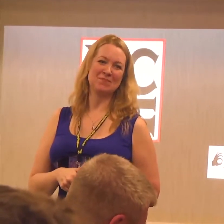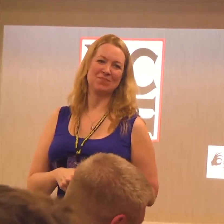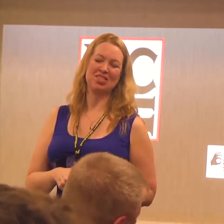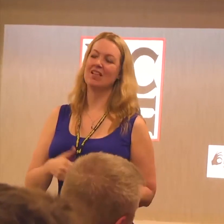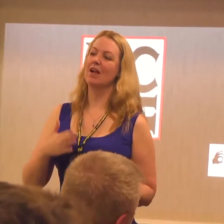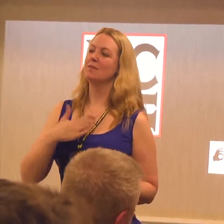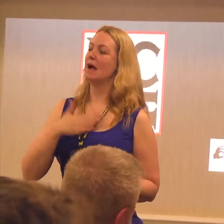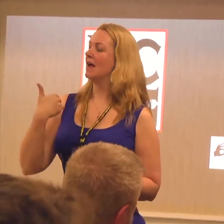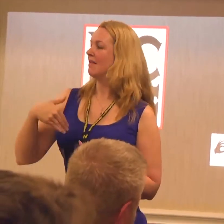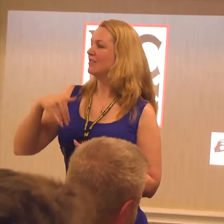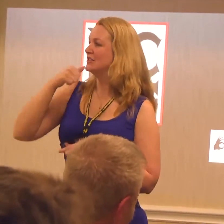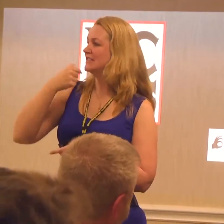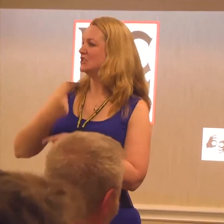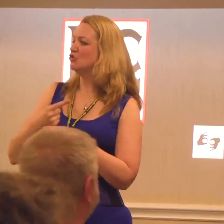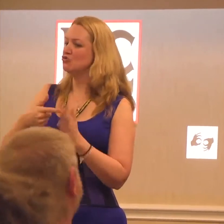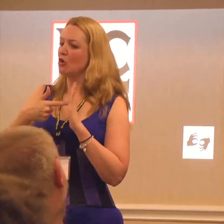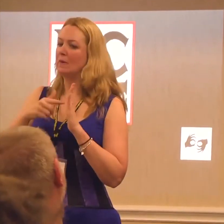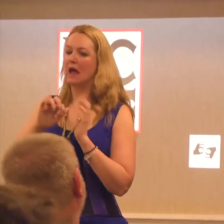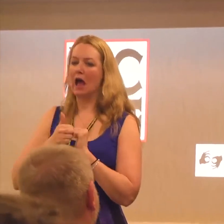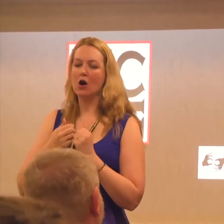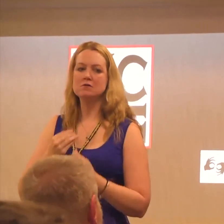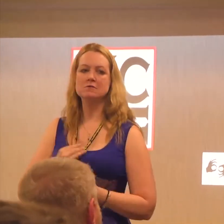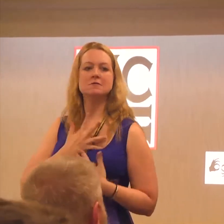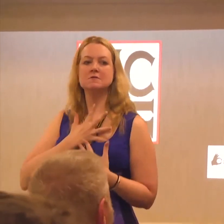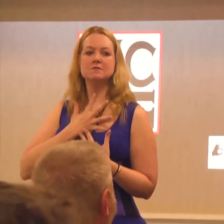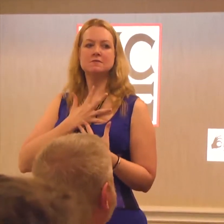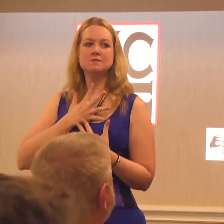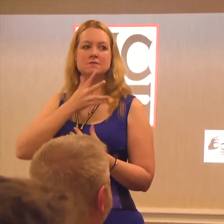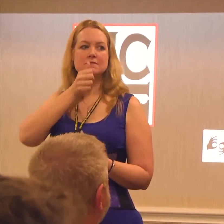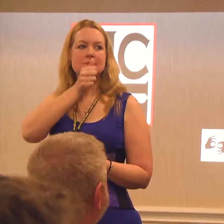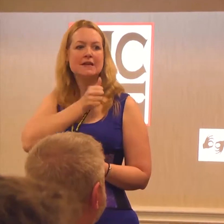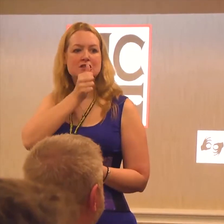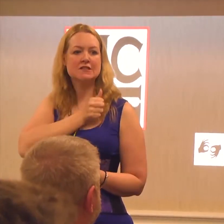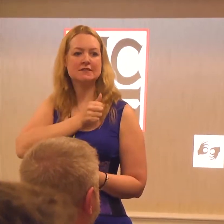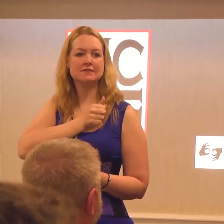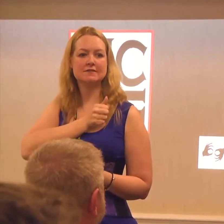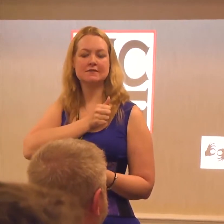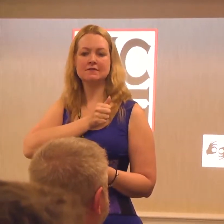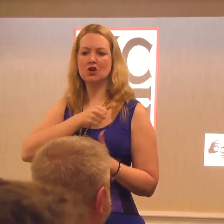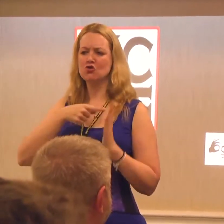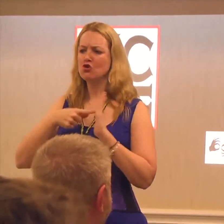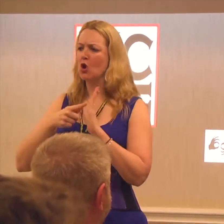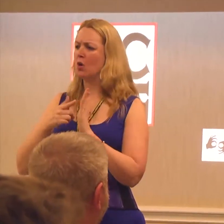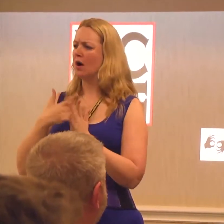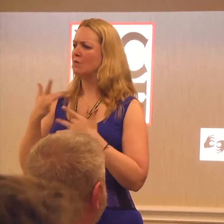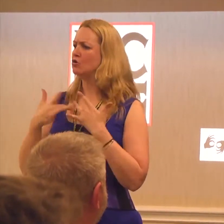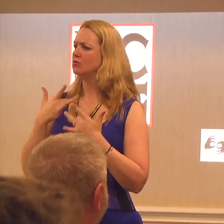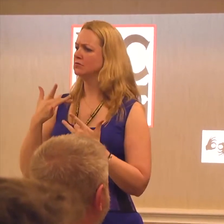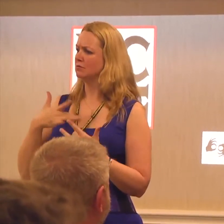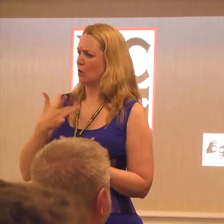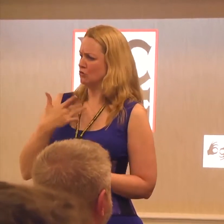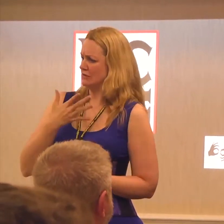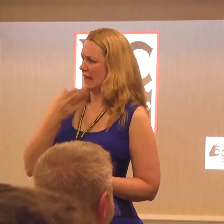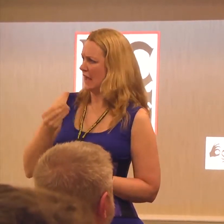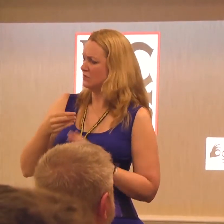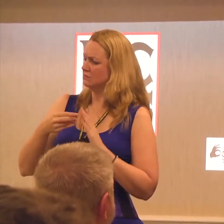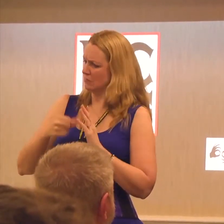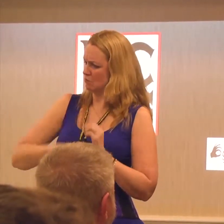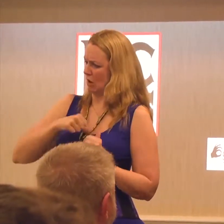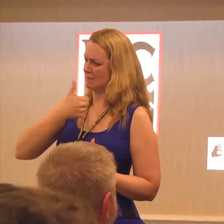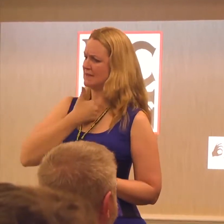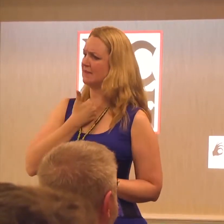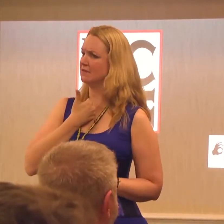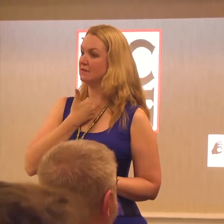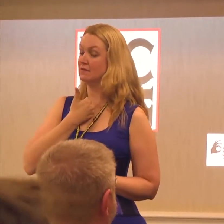My leather sister showed me how to be passionate, patient, show emotions, and be proud of myself. For